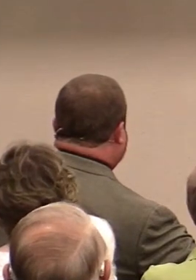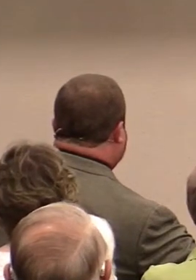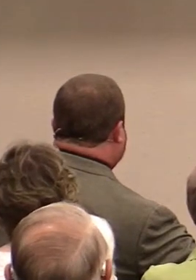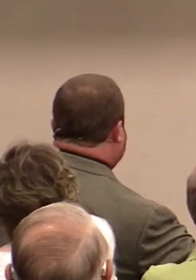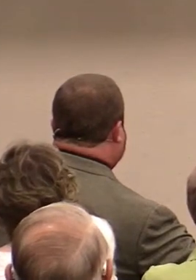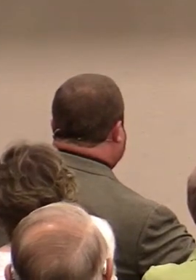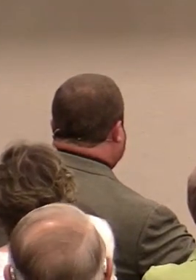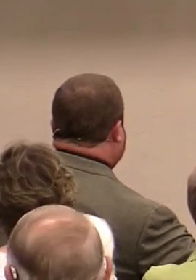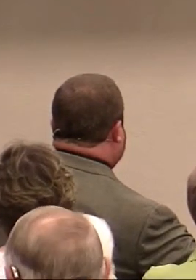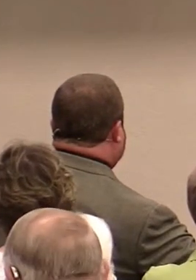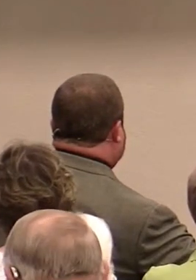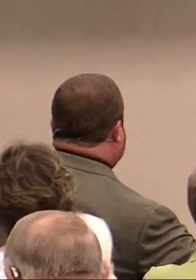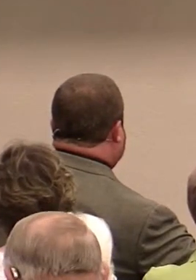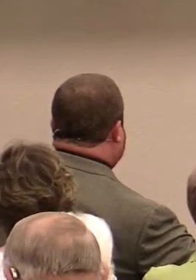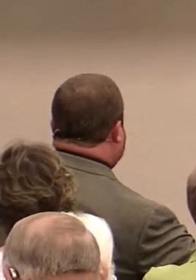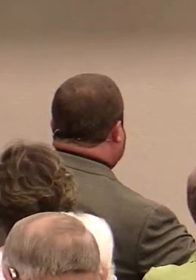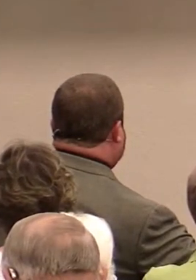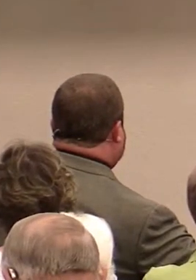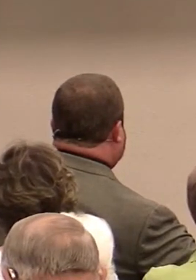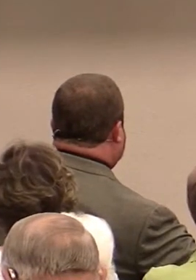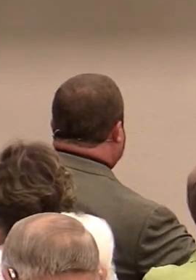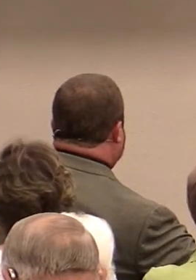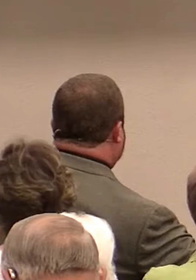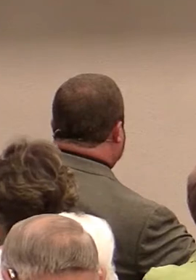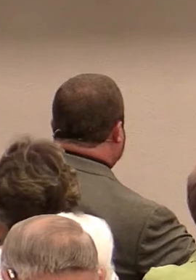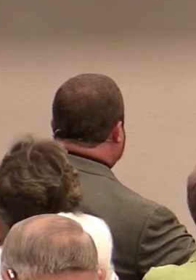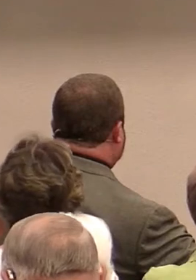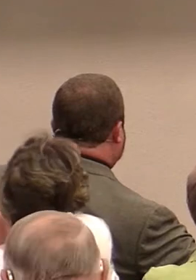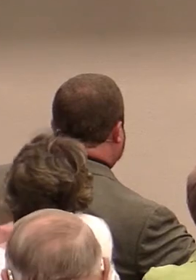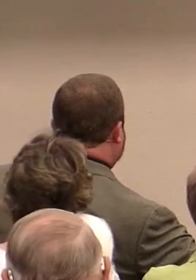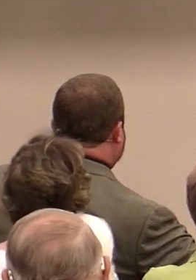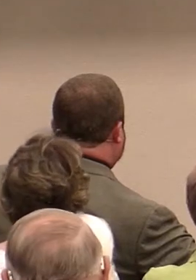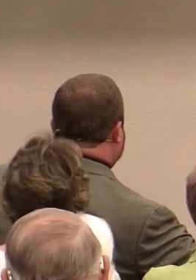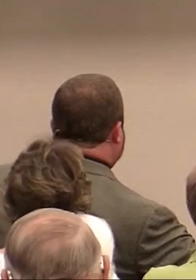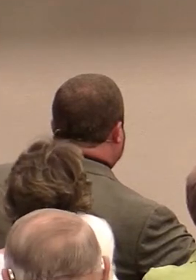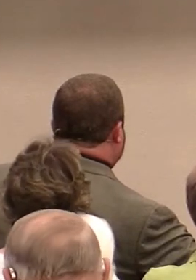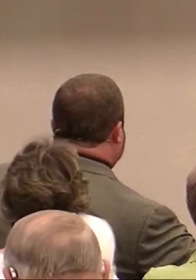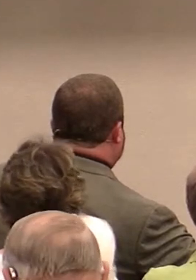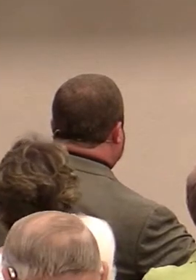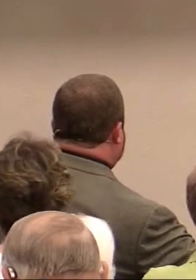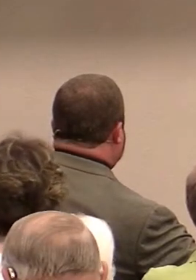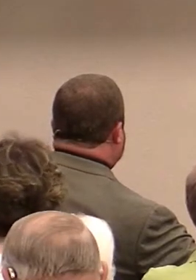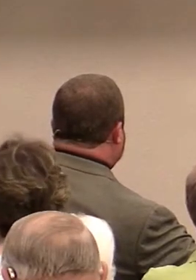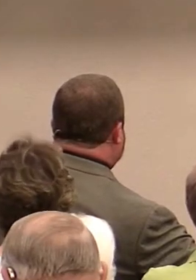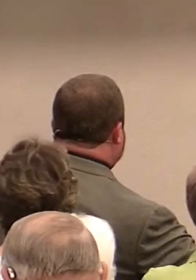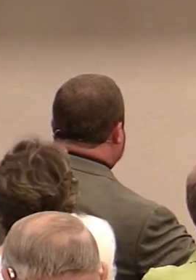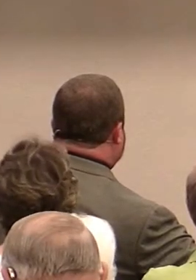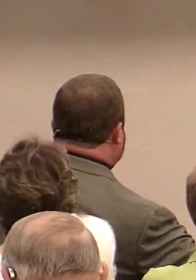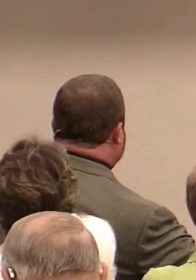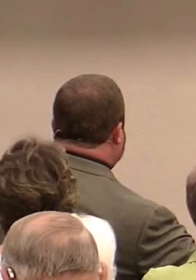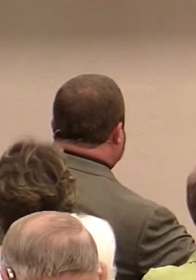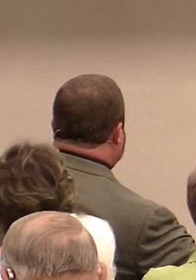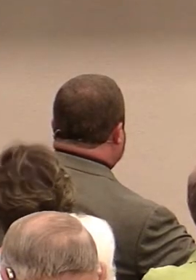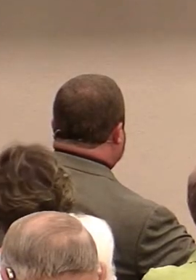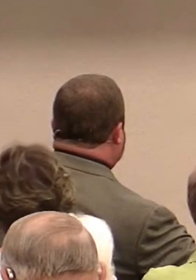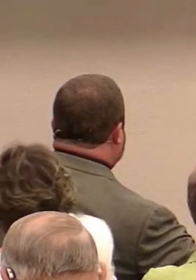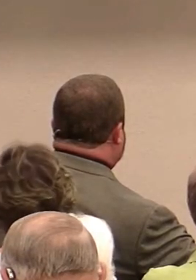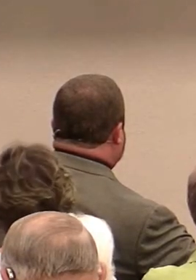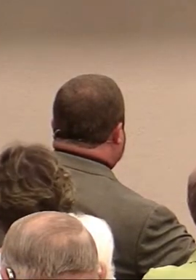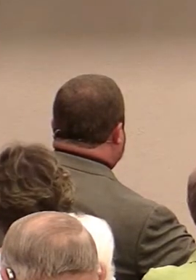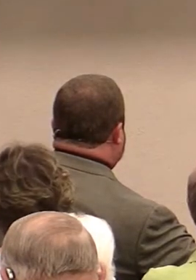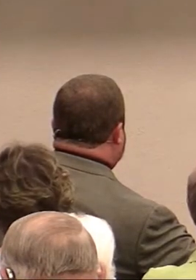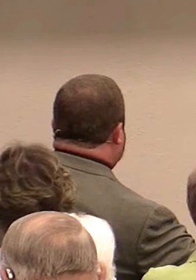Chris has preached in several congregations in this area of Texas as well as into New